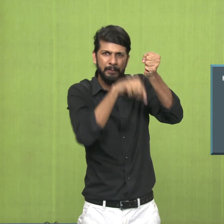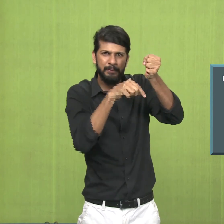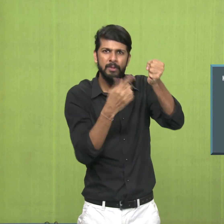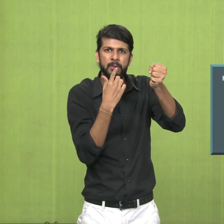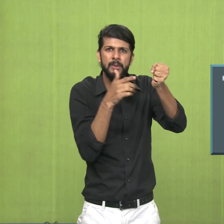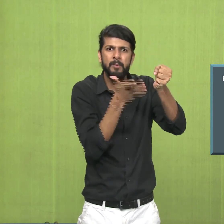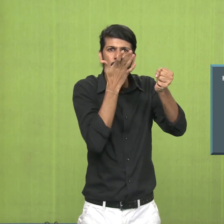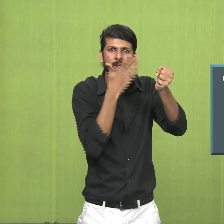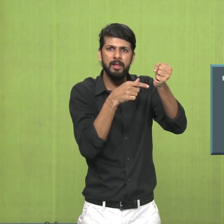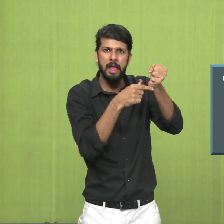Honey